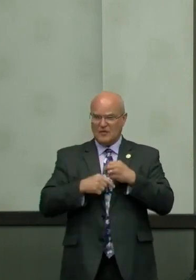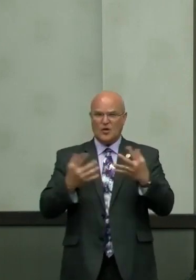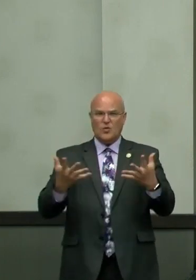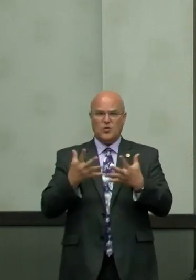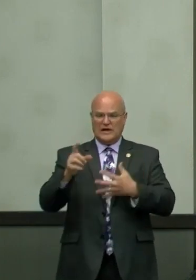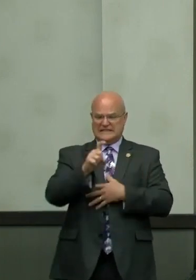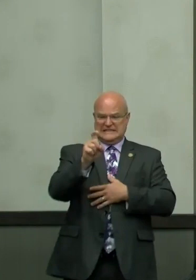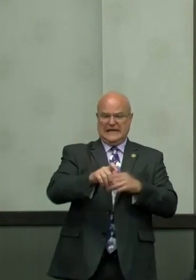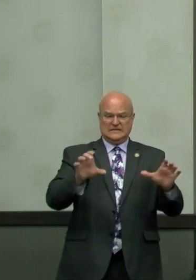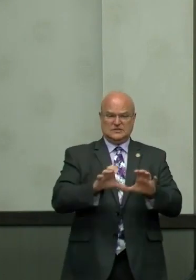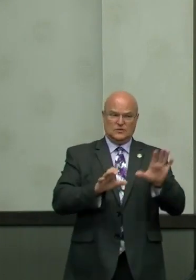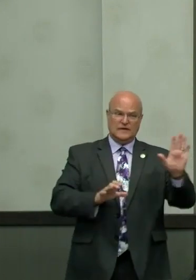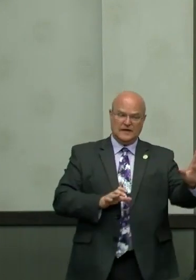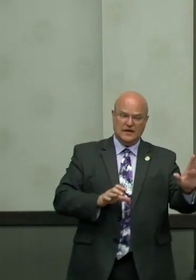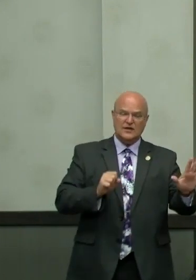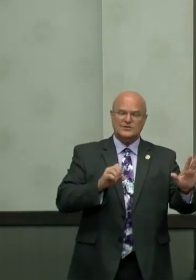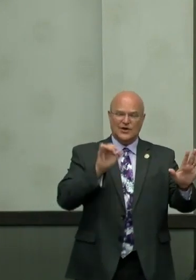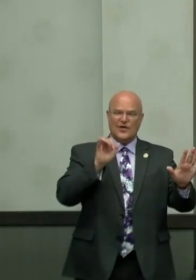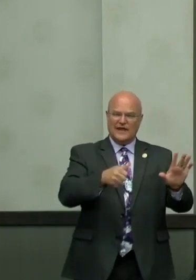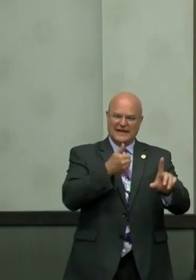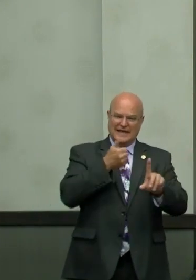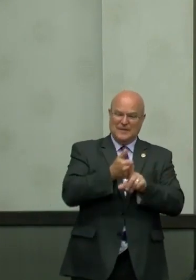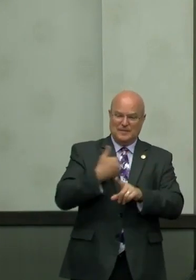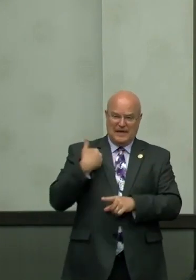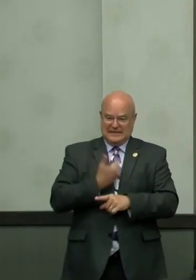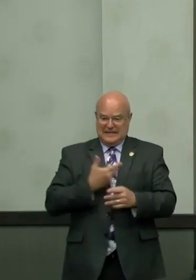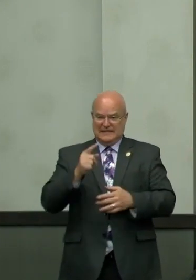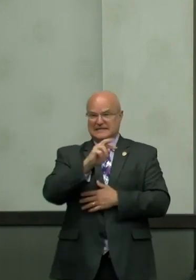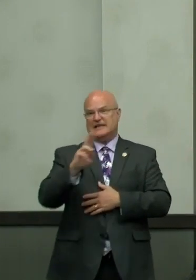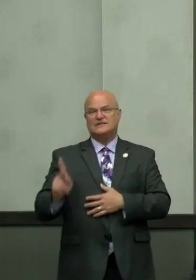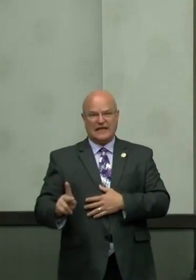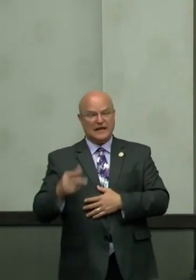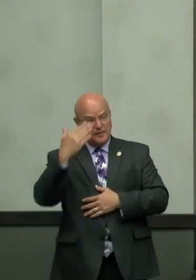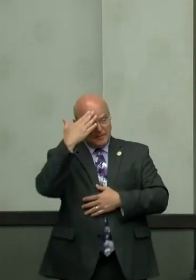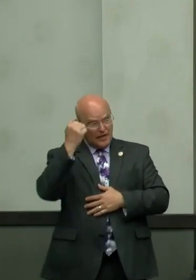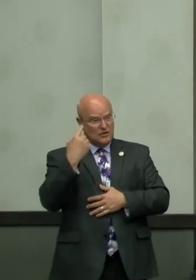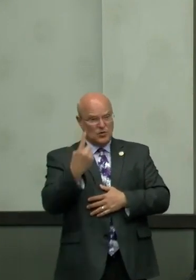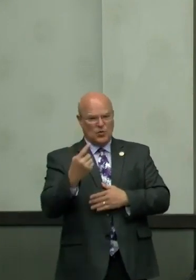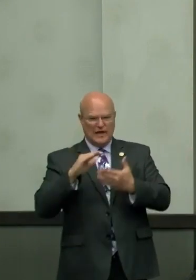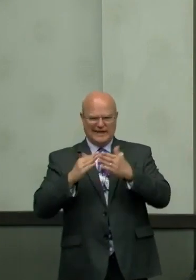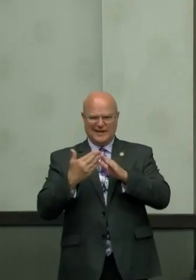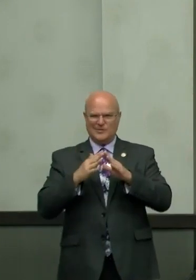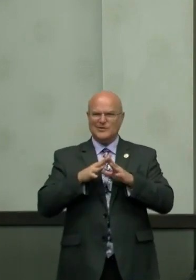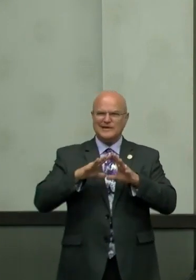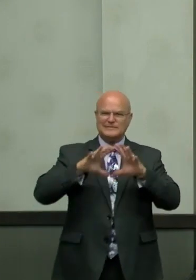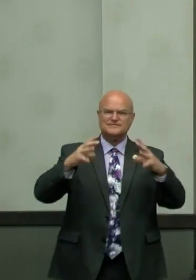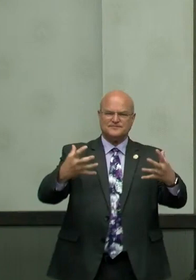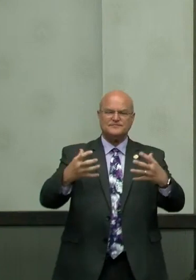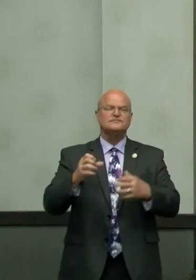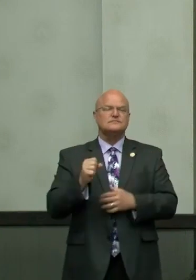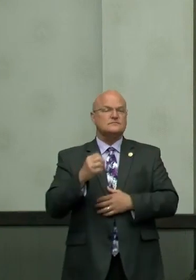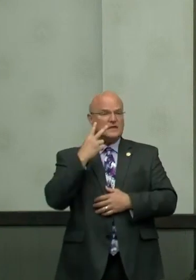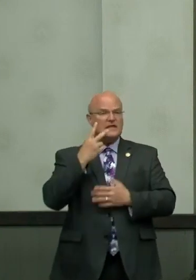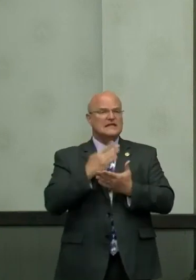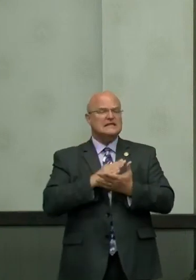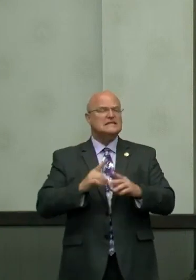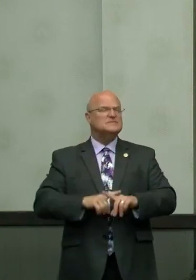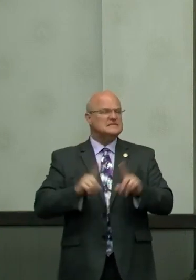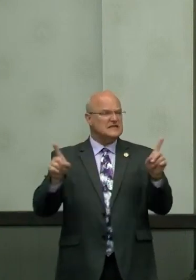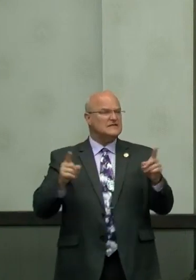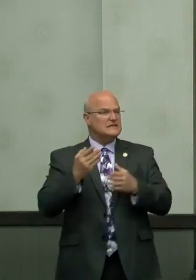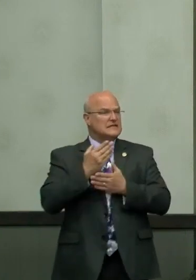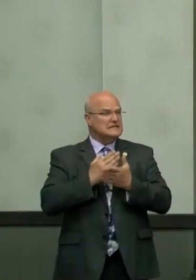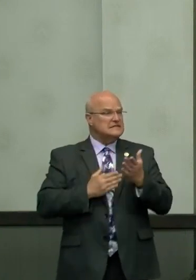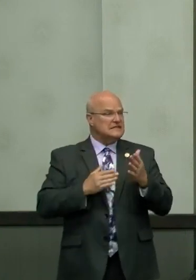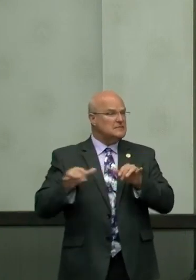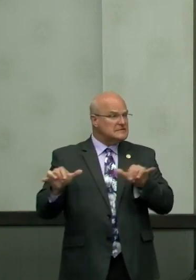what Texas is doing, and so that impacts us here in Texarkana because it's one community. And so you'll see some differences, you'll see